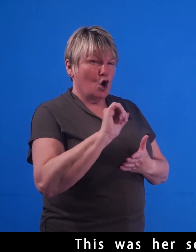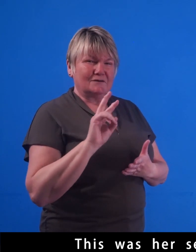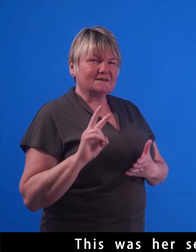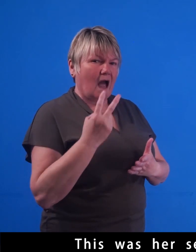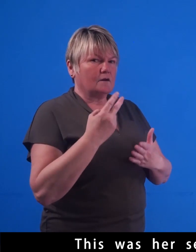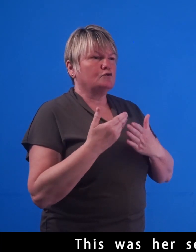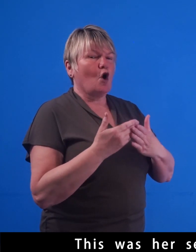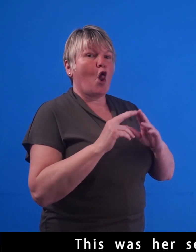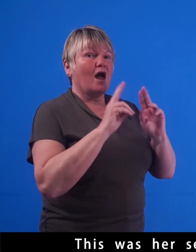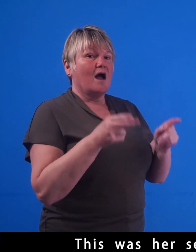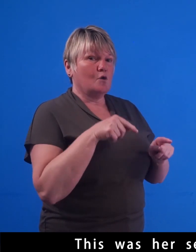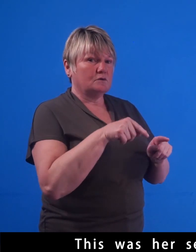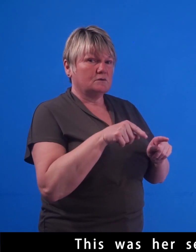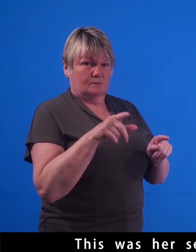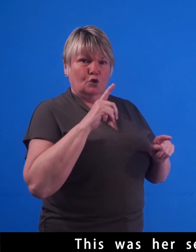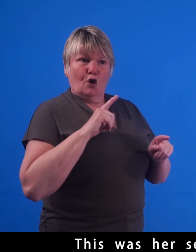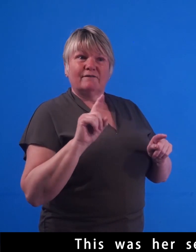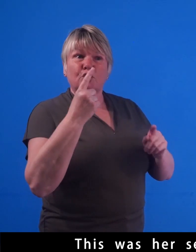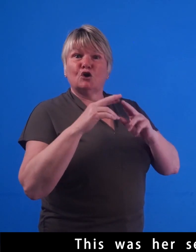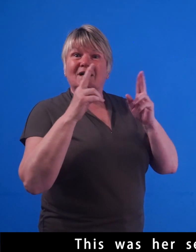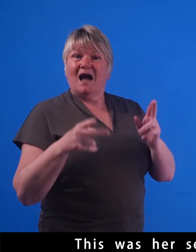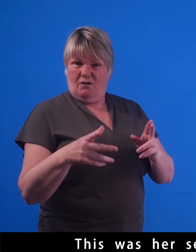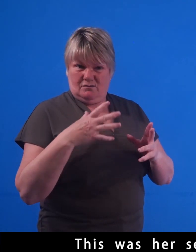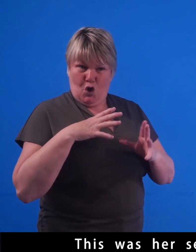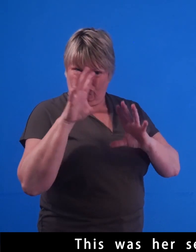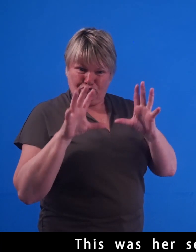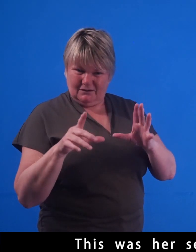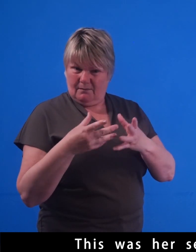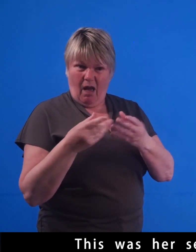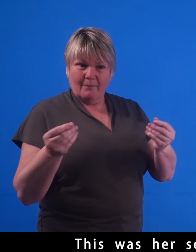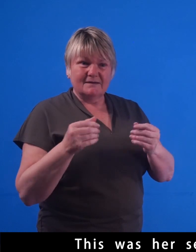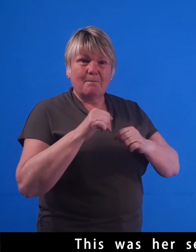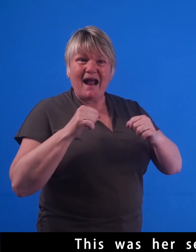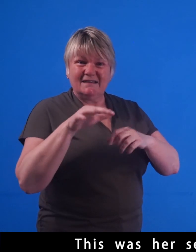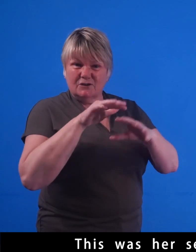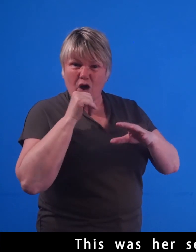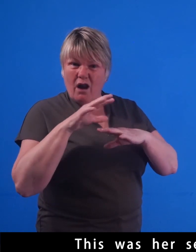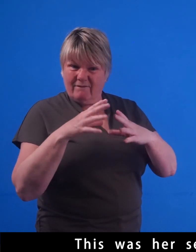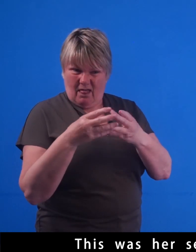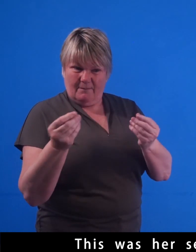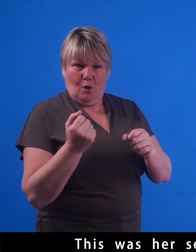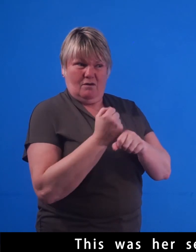This was her second doll's house, as she had already run out of space in the first.